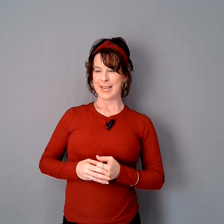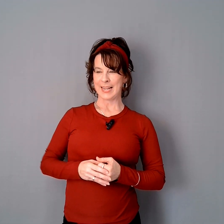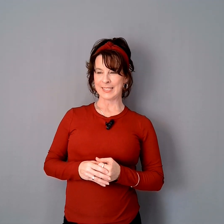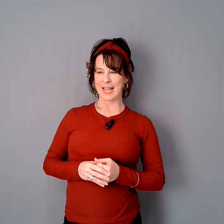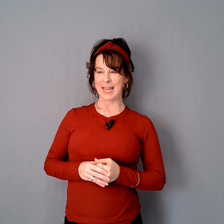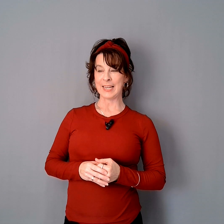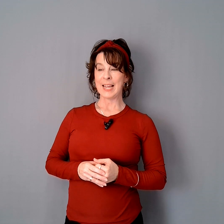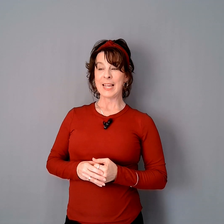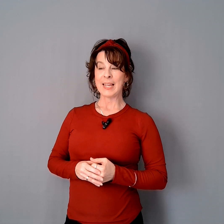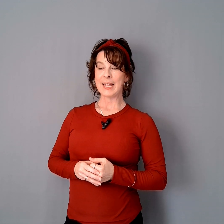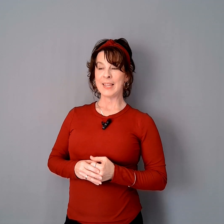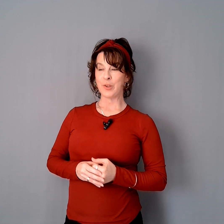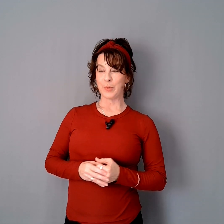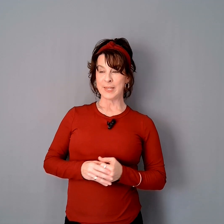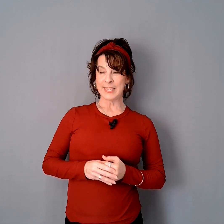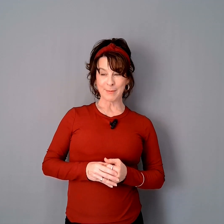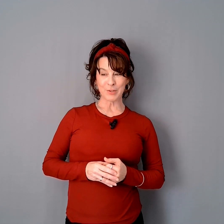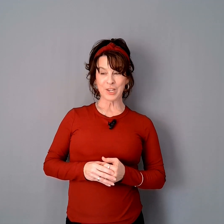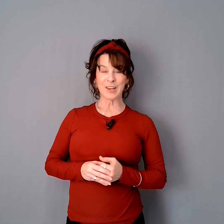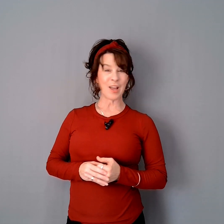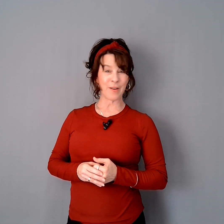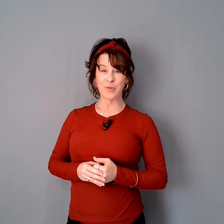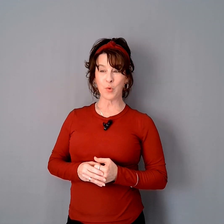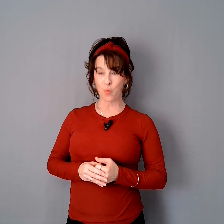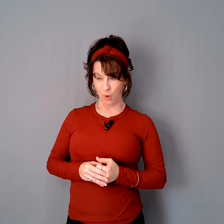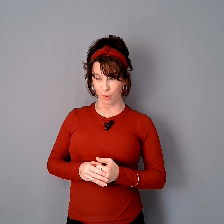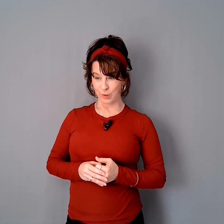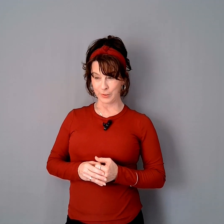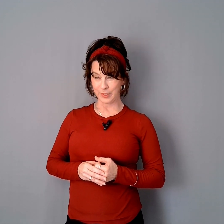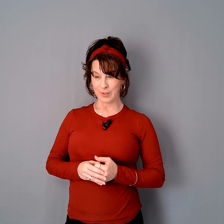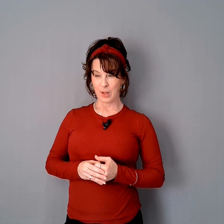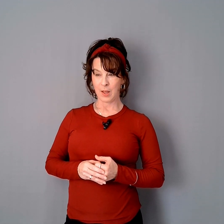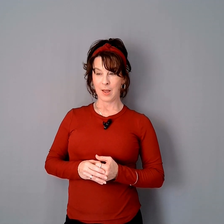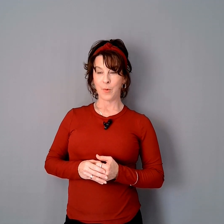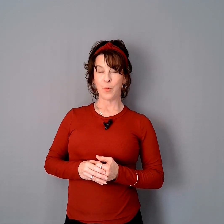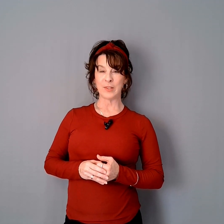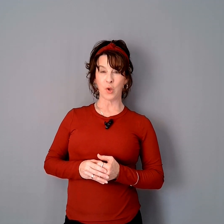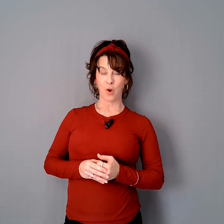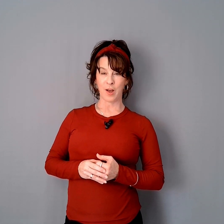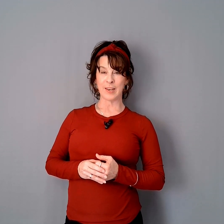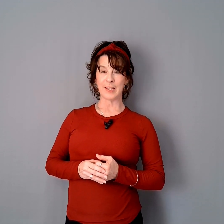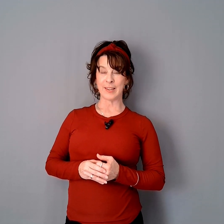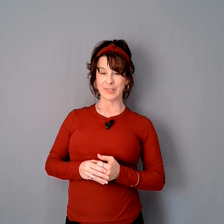Next line. The redemption of the world was